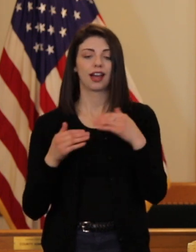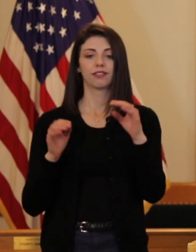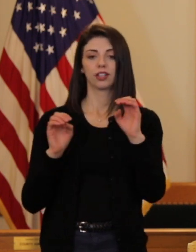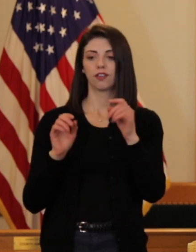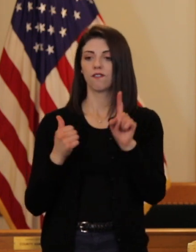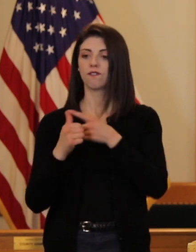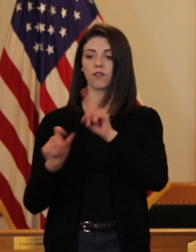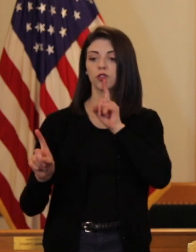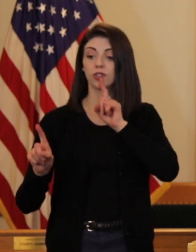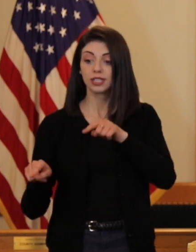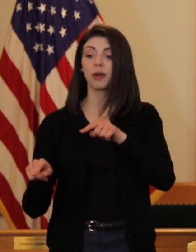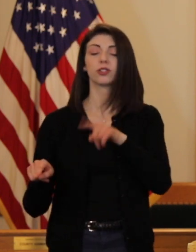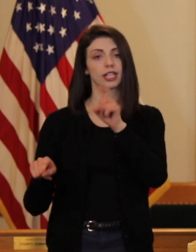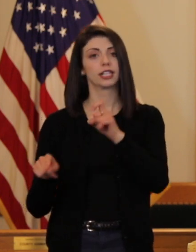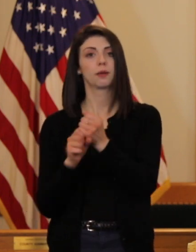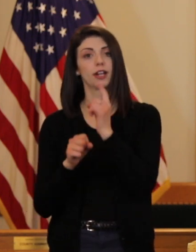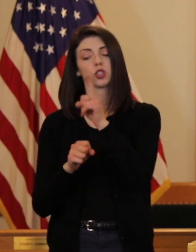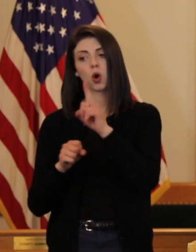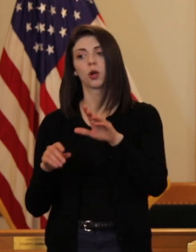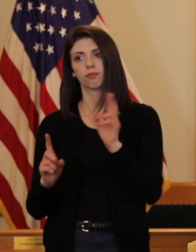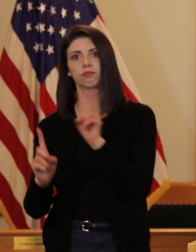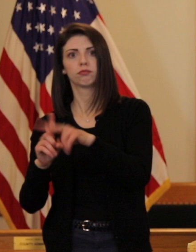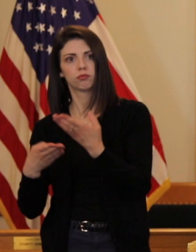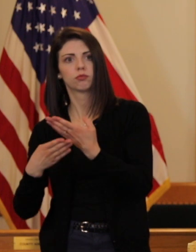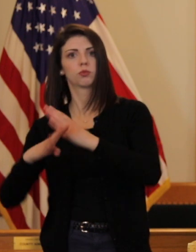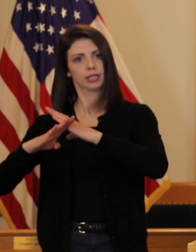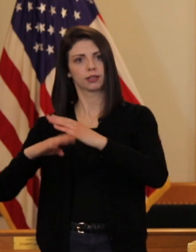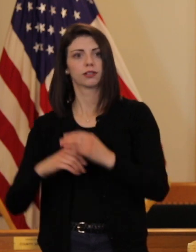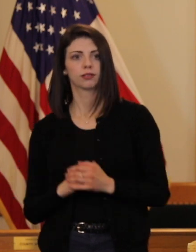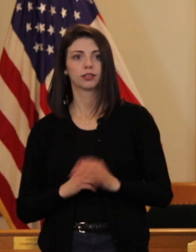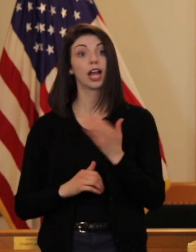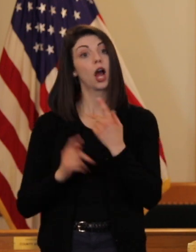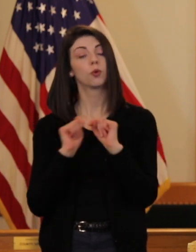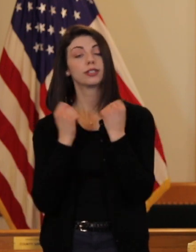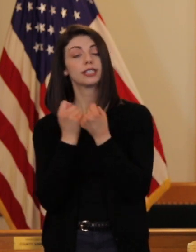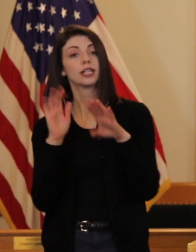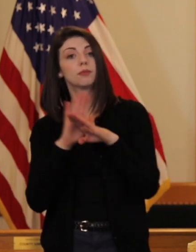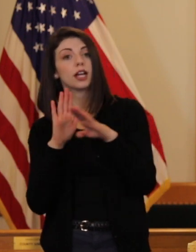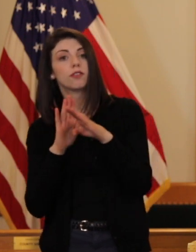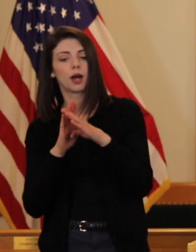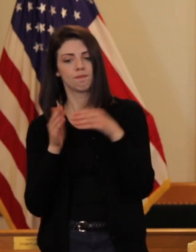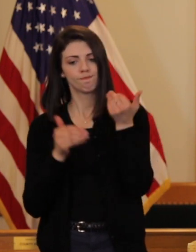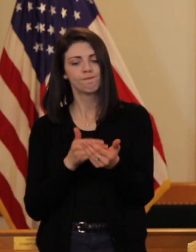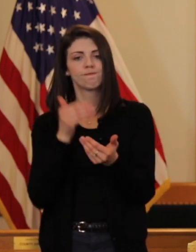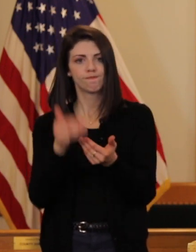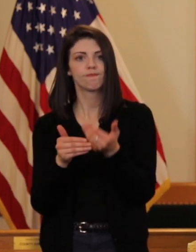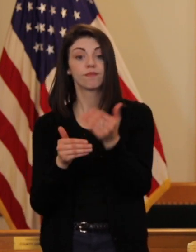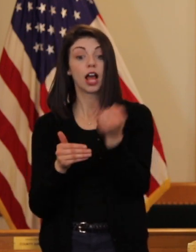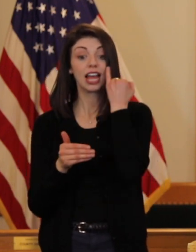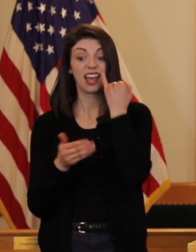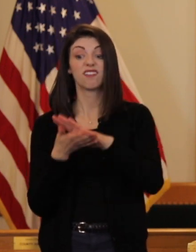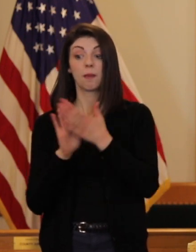protect them from potential exposures. The team developed procedures to make sure that those who need quarantine have a